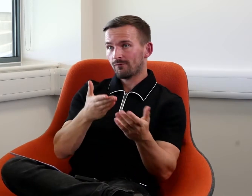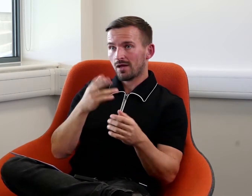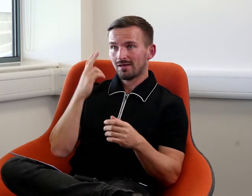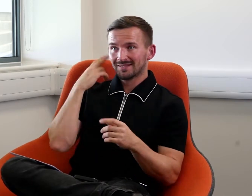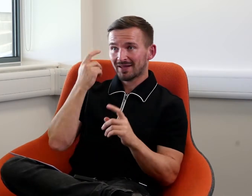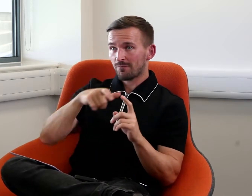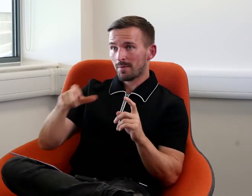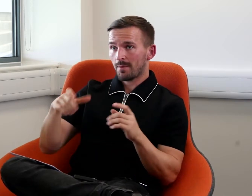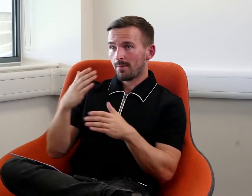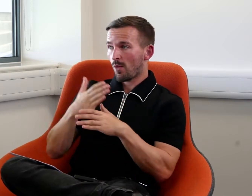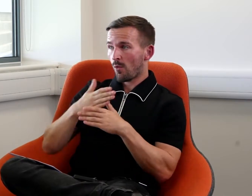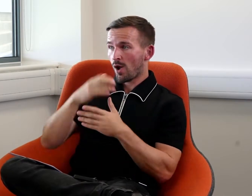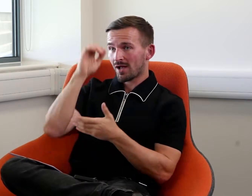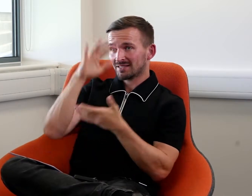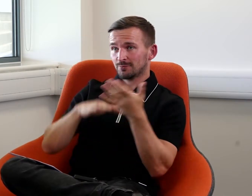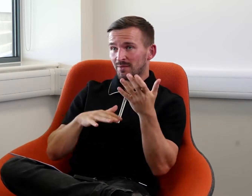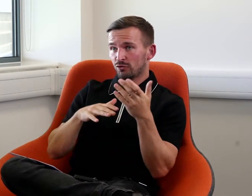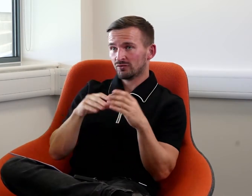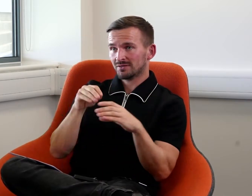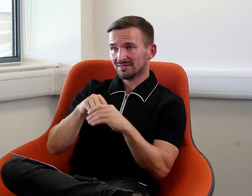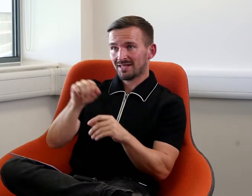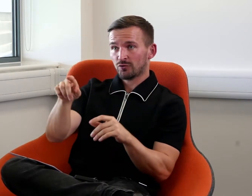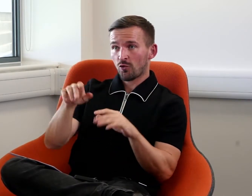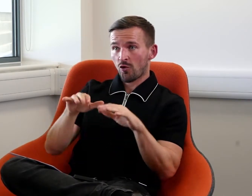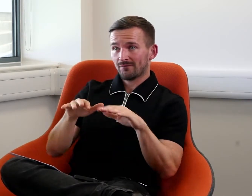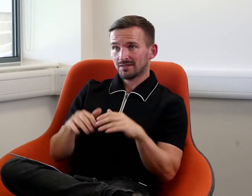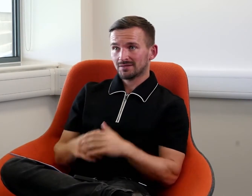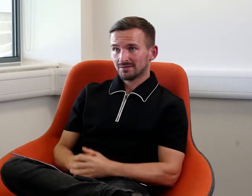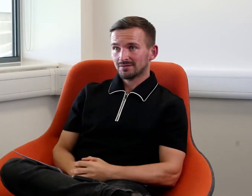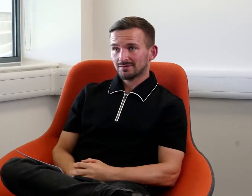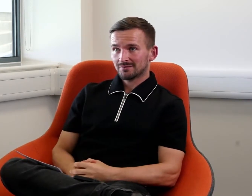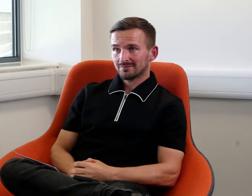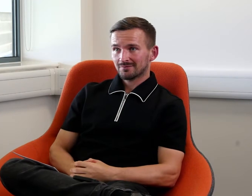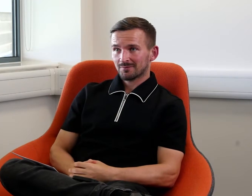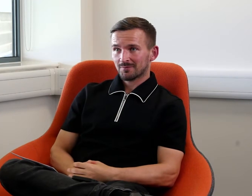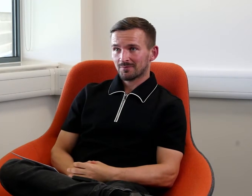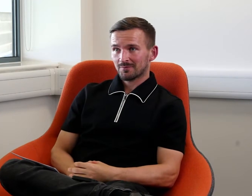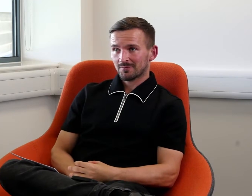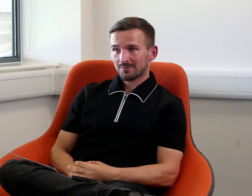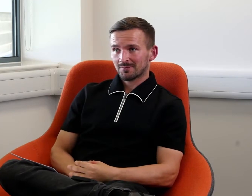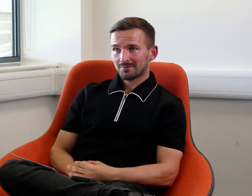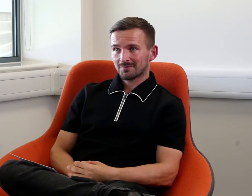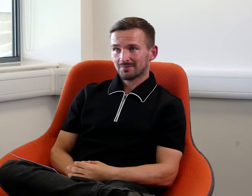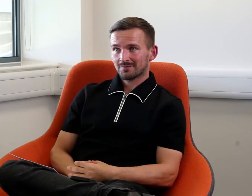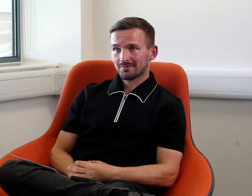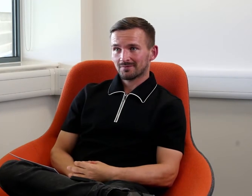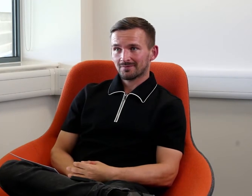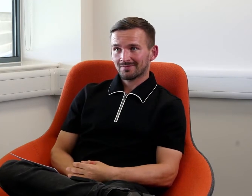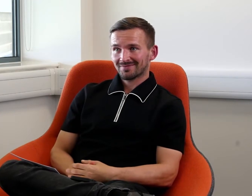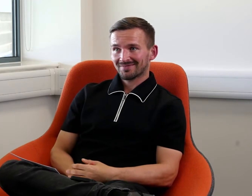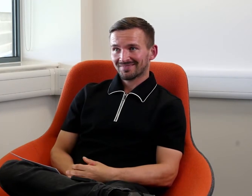very direct question. Are you able to offer a work experience for deaf people in your office? That's a really